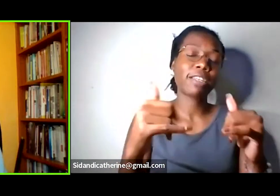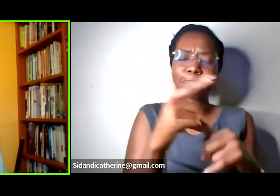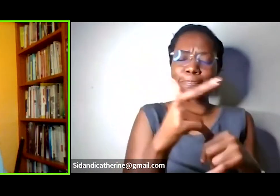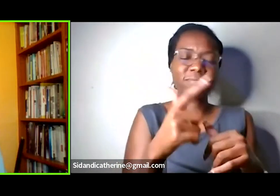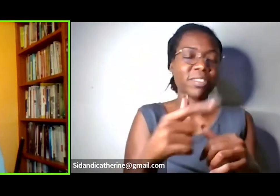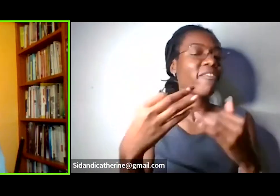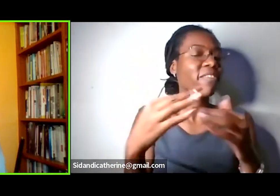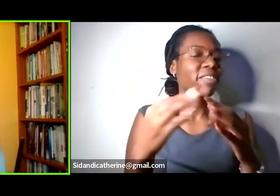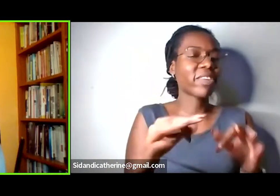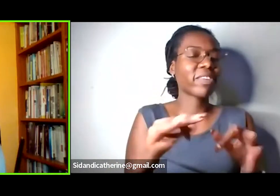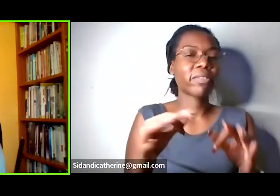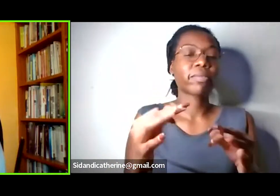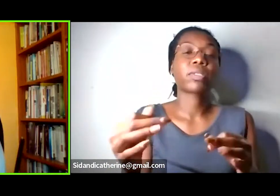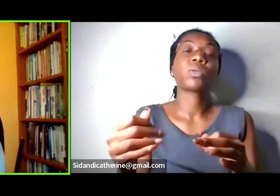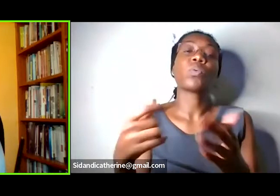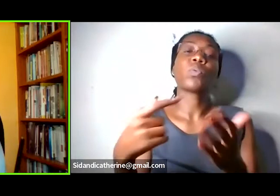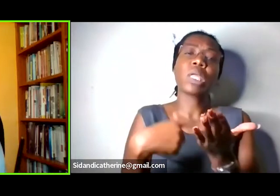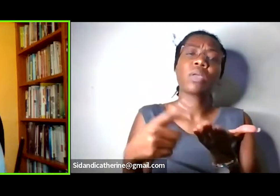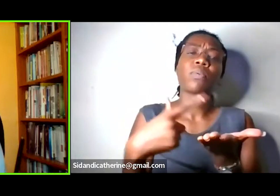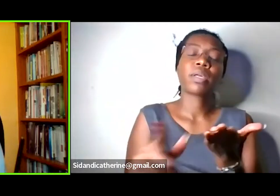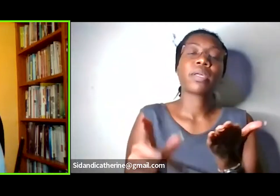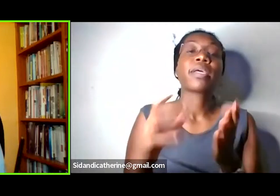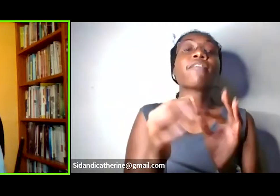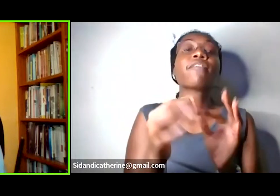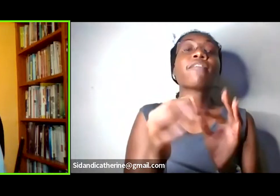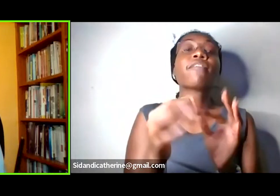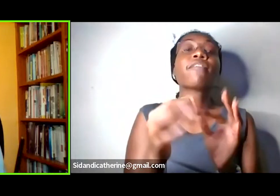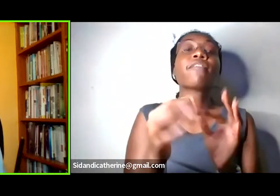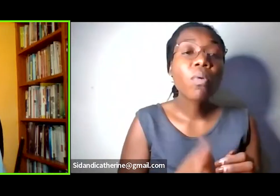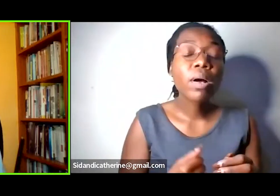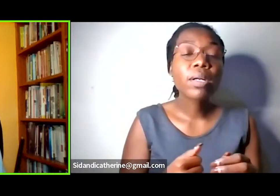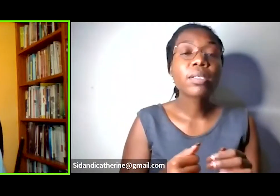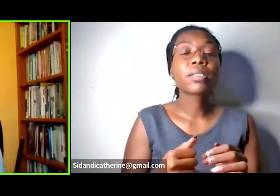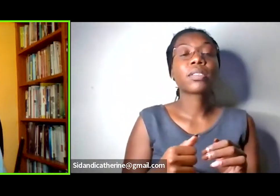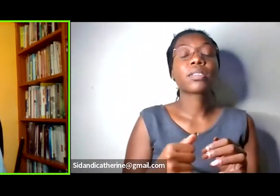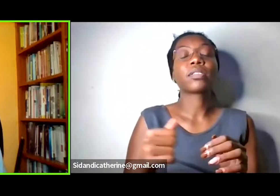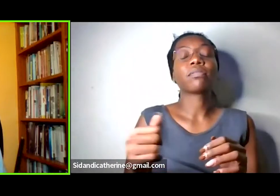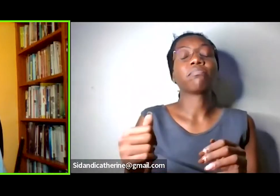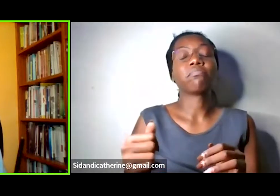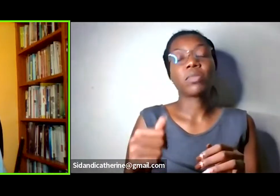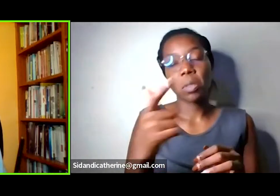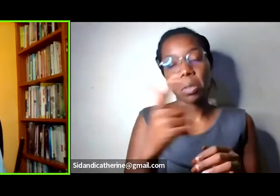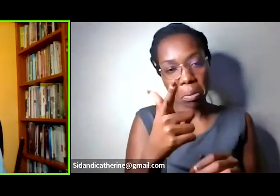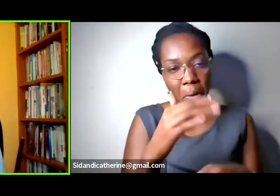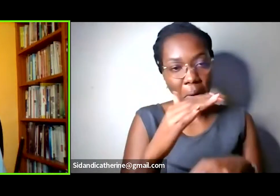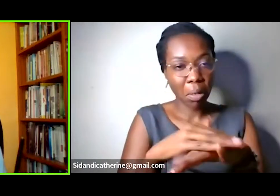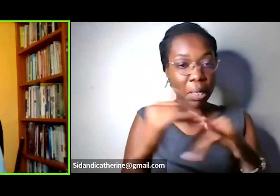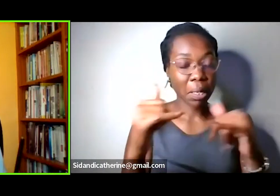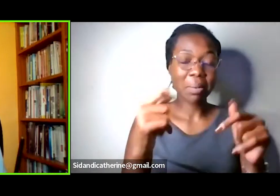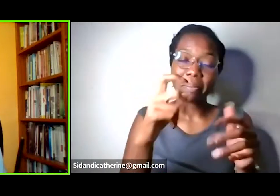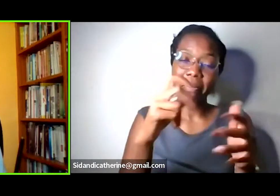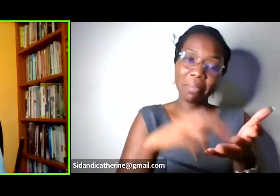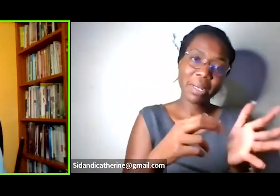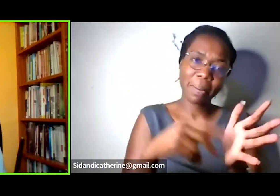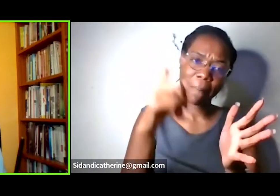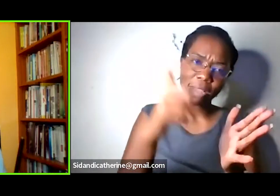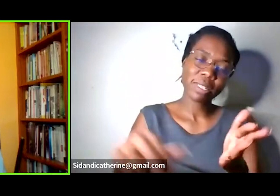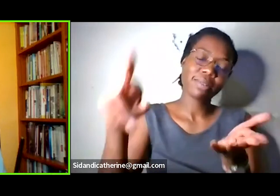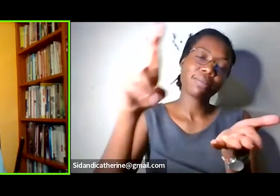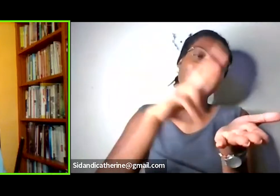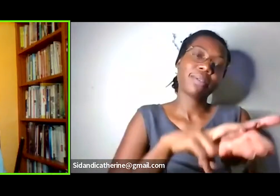the next thing is, from the model here, exactly what we've said. It doesn't matter whether